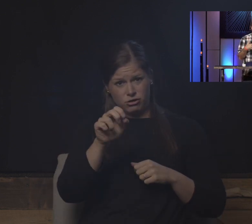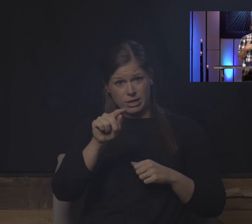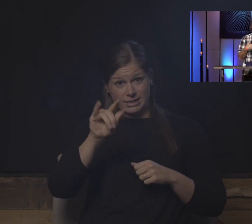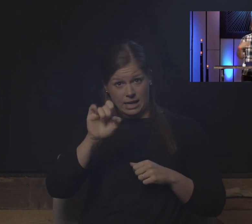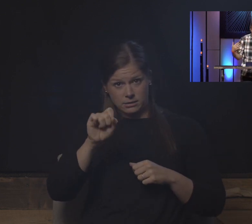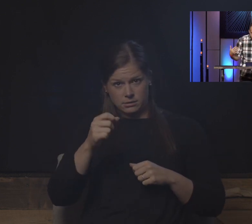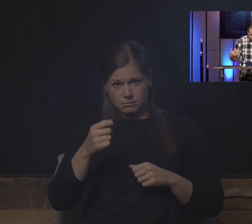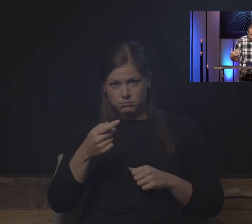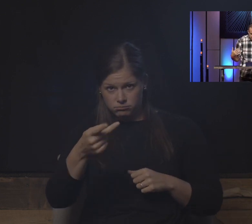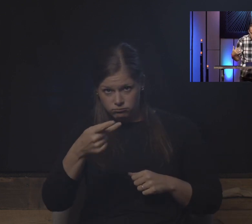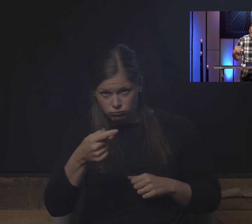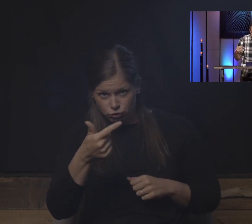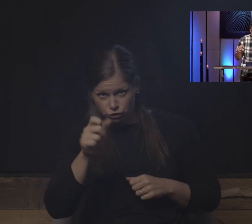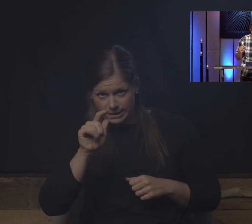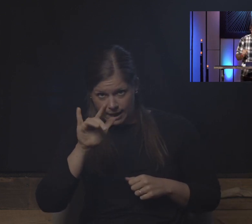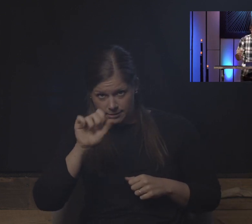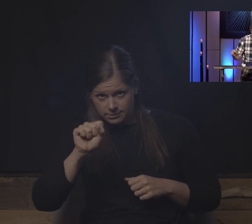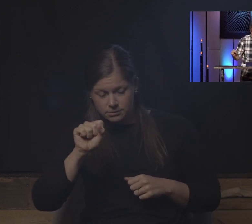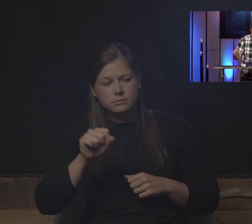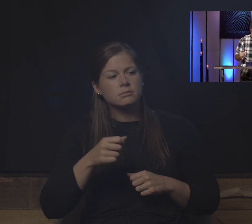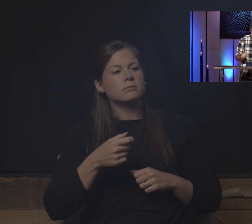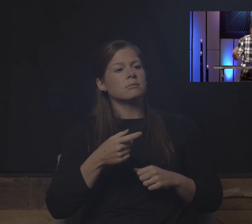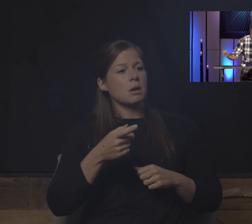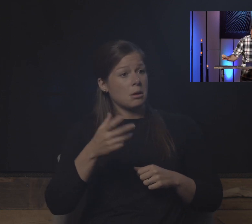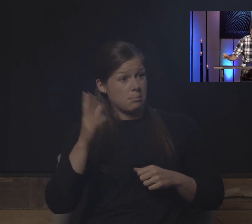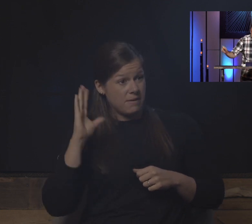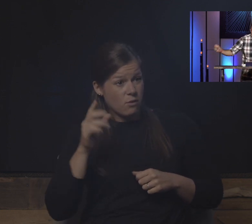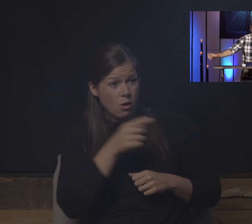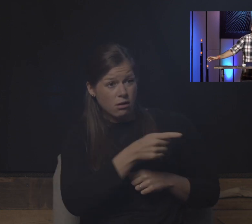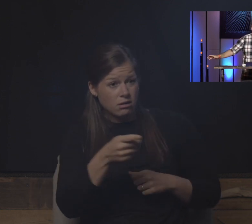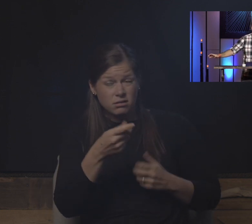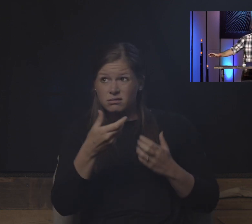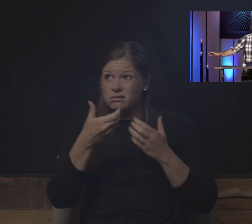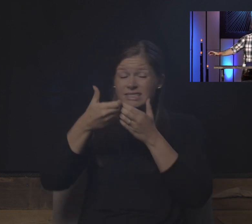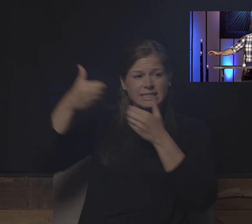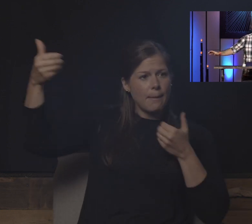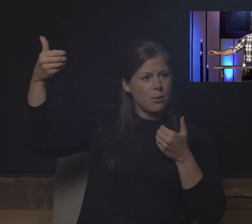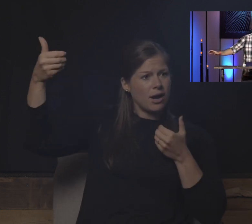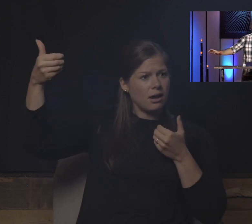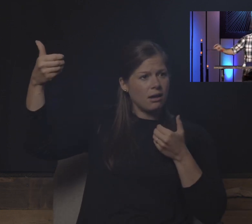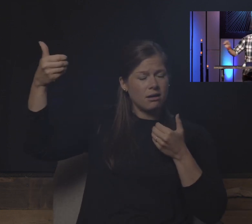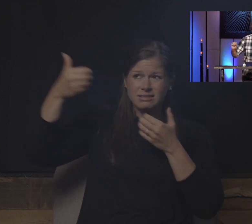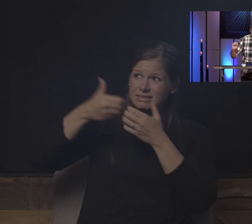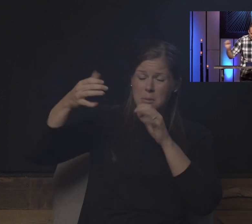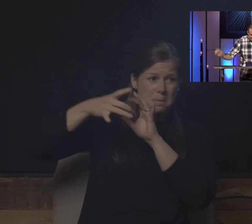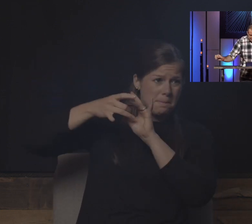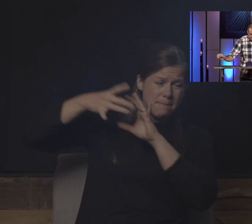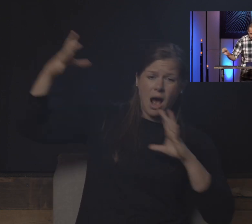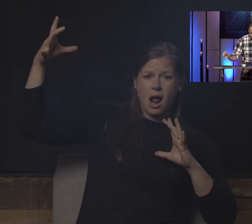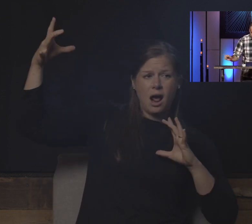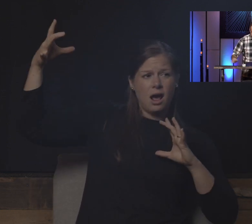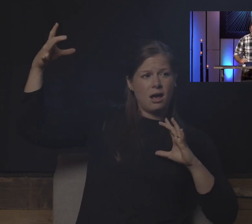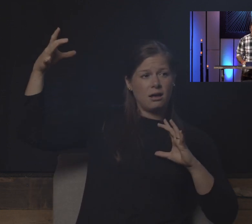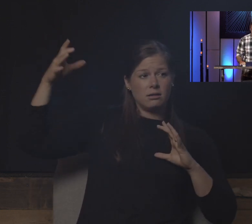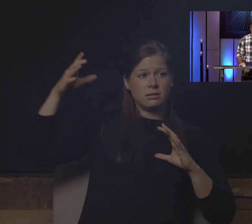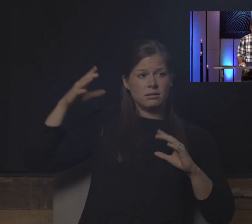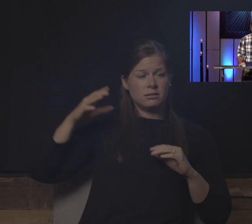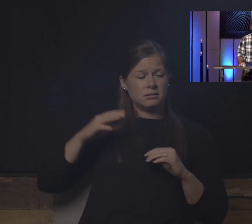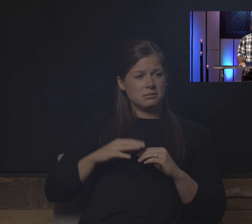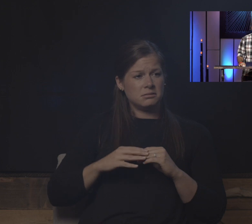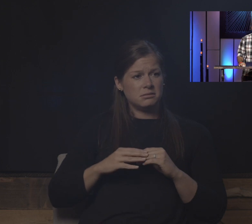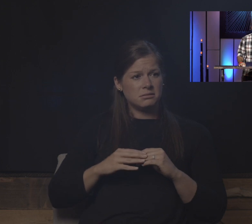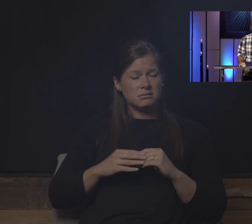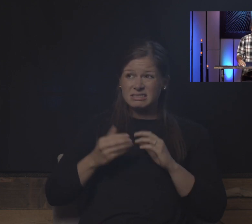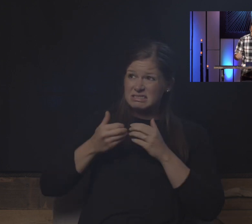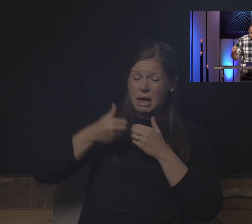us, remember that you were at that time separated from Christ. You were alienated from the commonwealth of